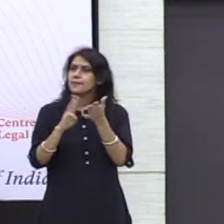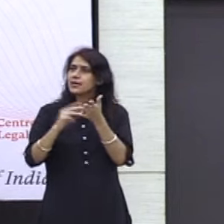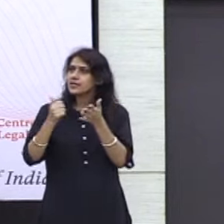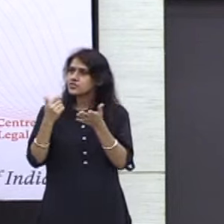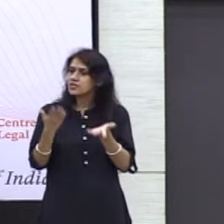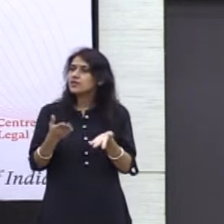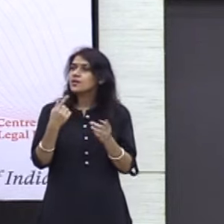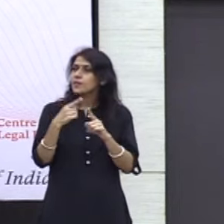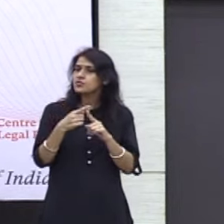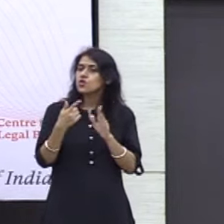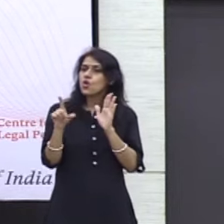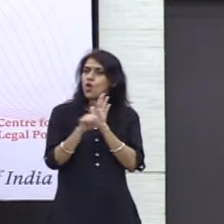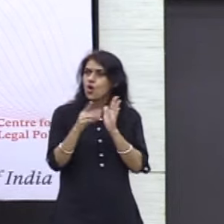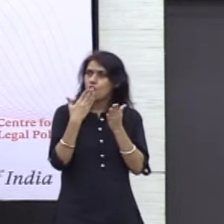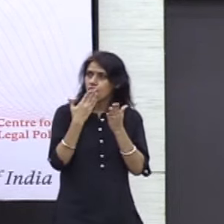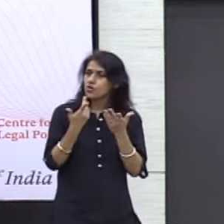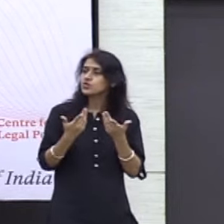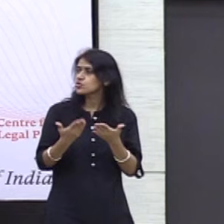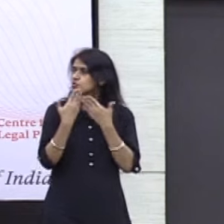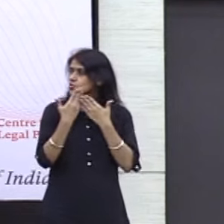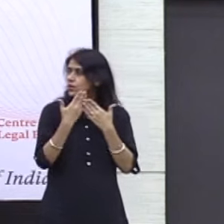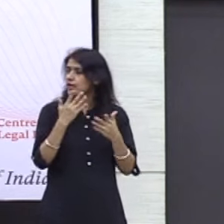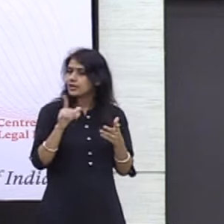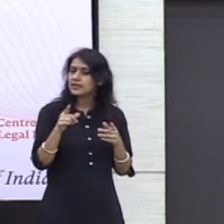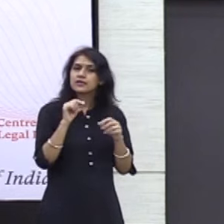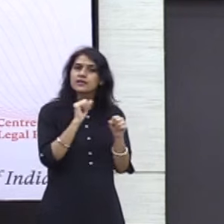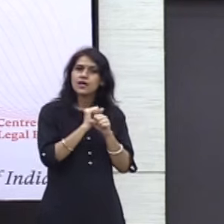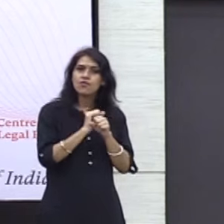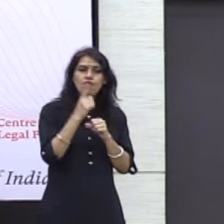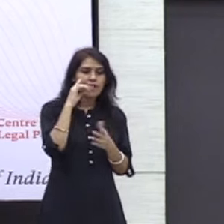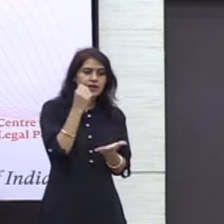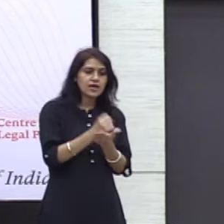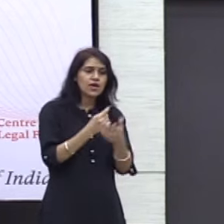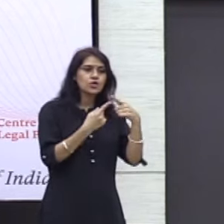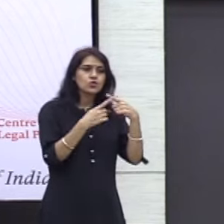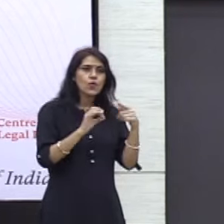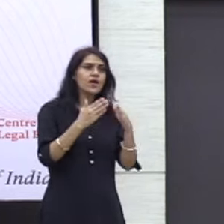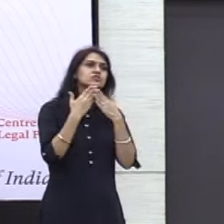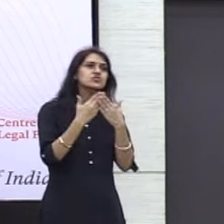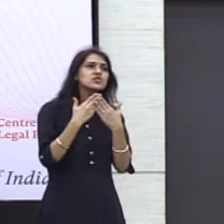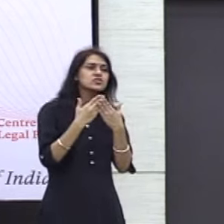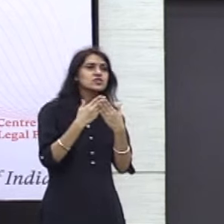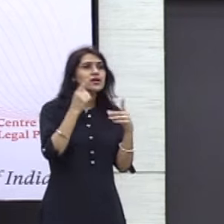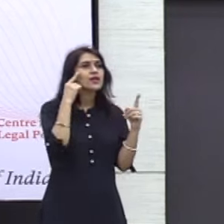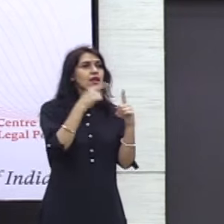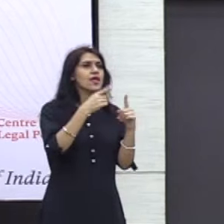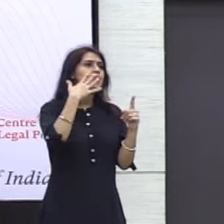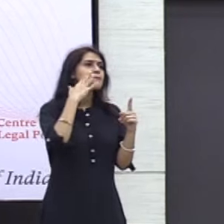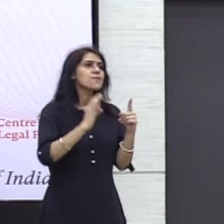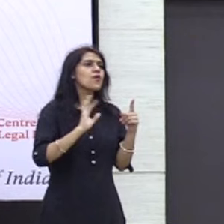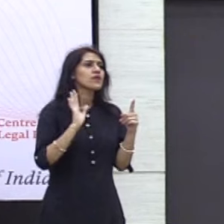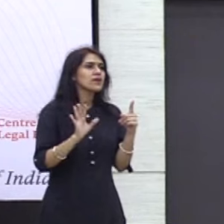as a law student, he was responsible for the passage of the Right to Education Act, which was one of the key legislations